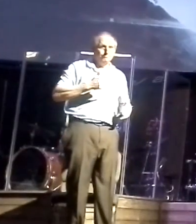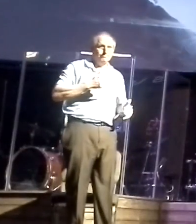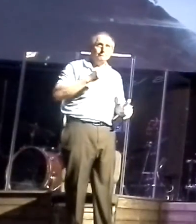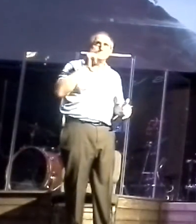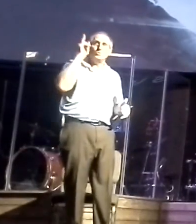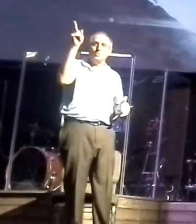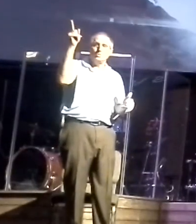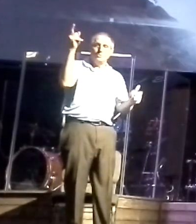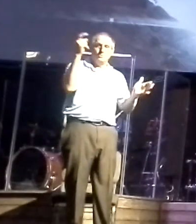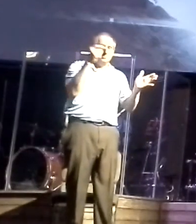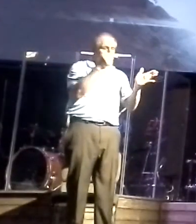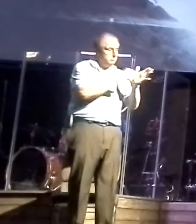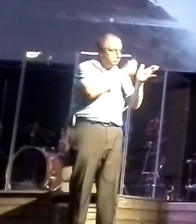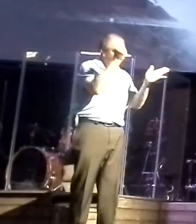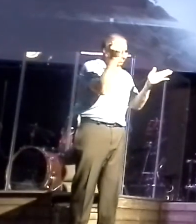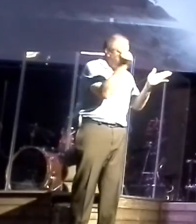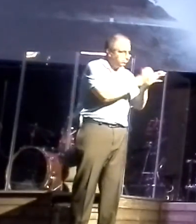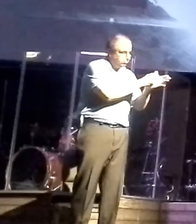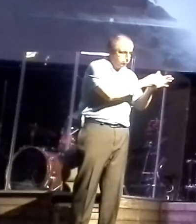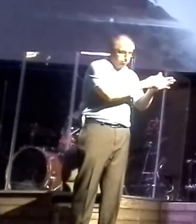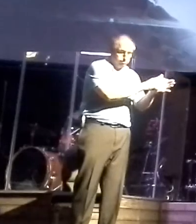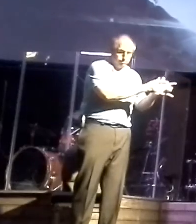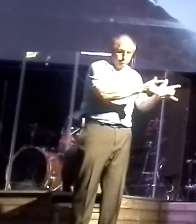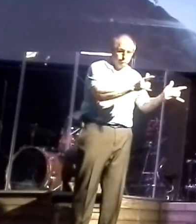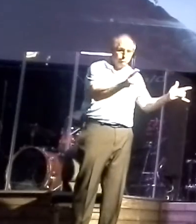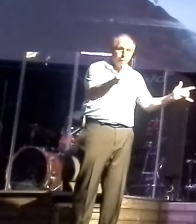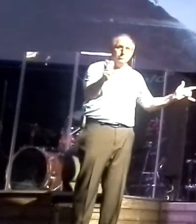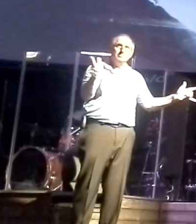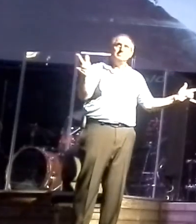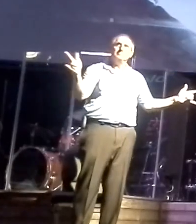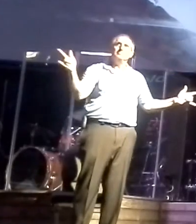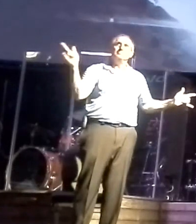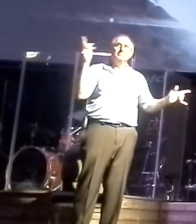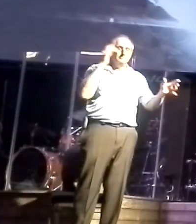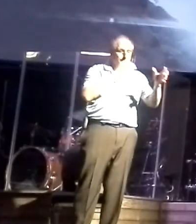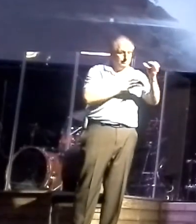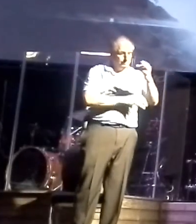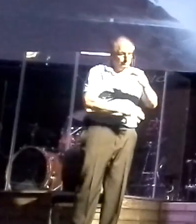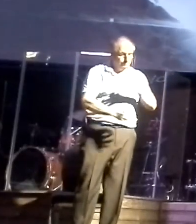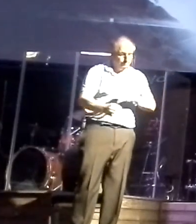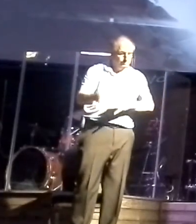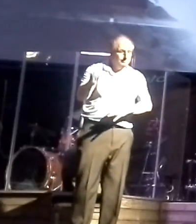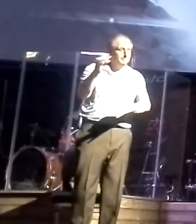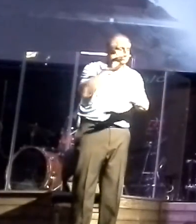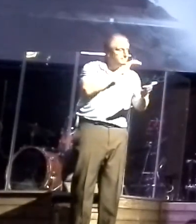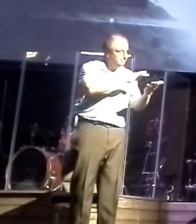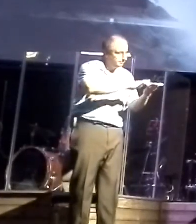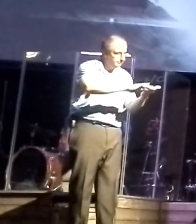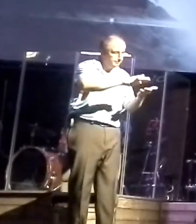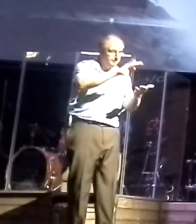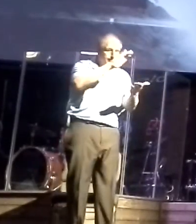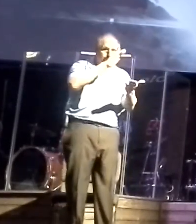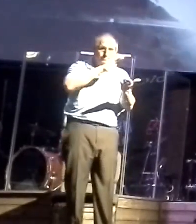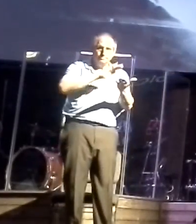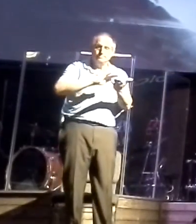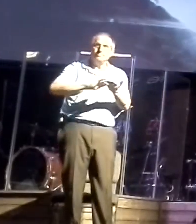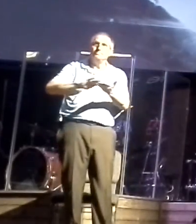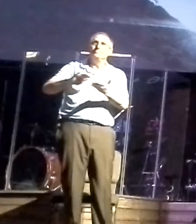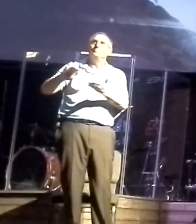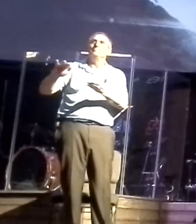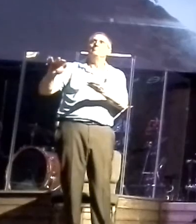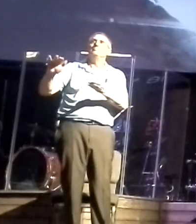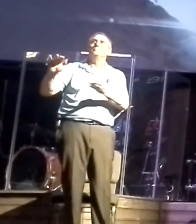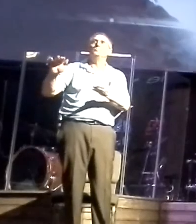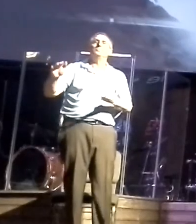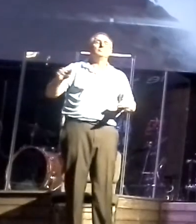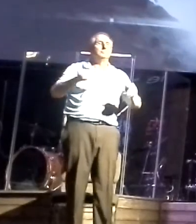Forgiveness was bought with the precious blood of Jesus